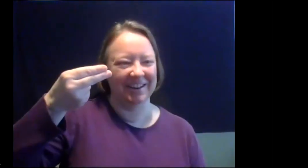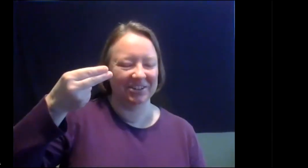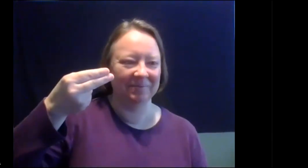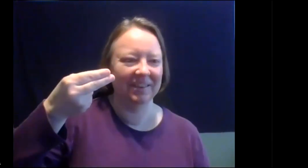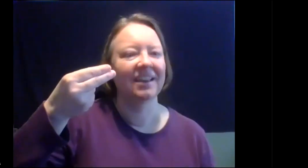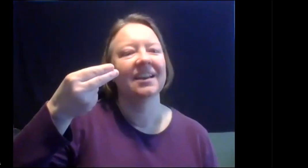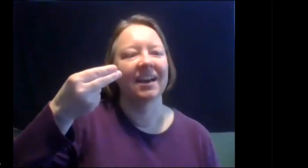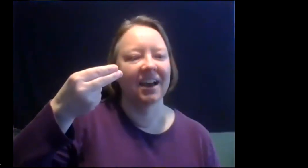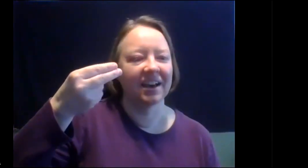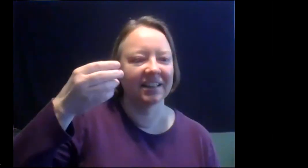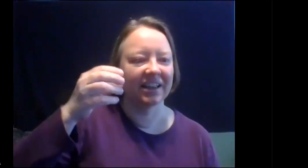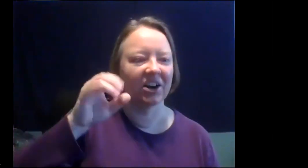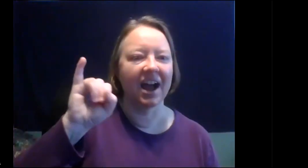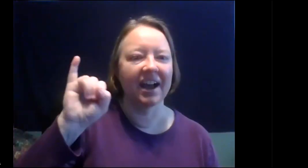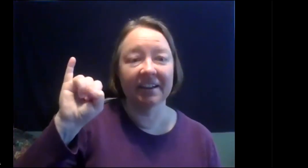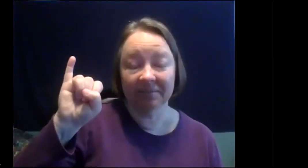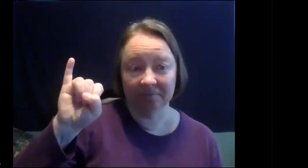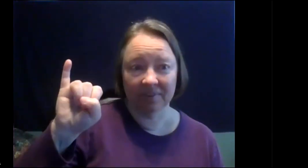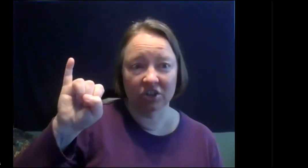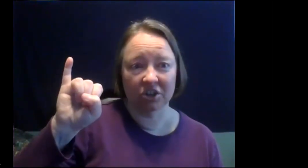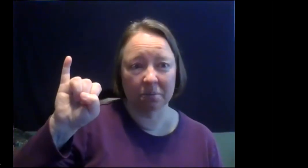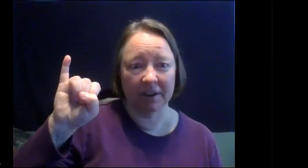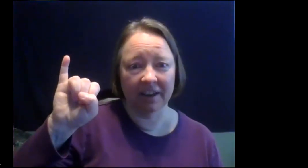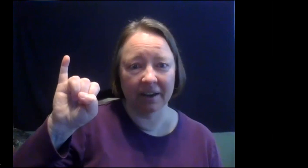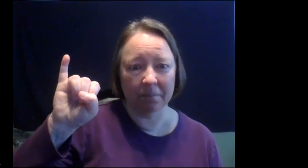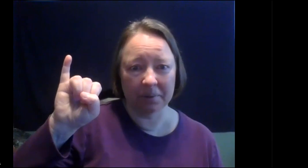H. The letter I is just your pinky up.